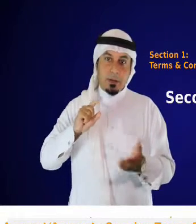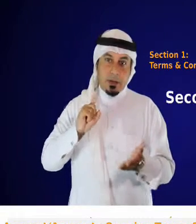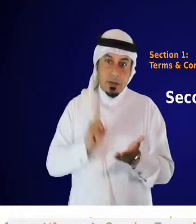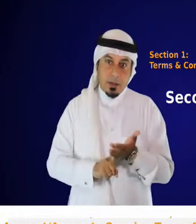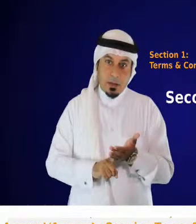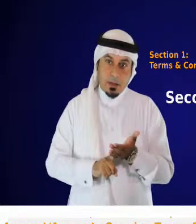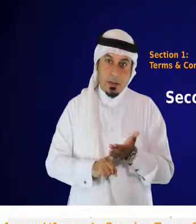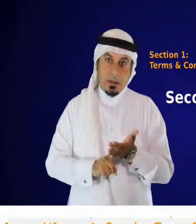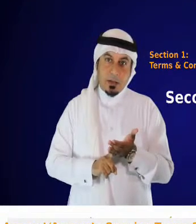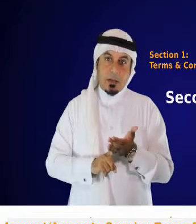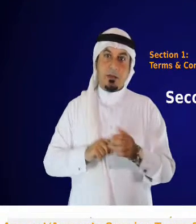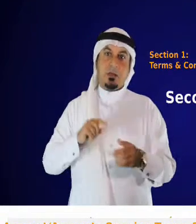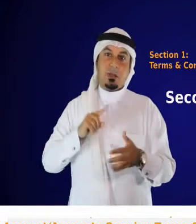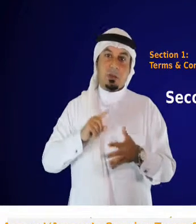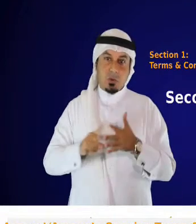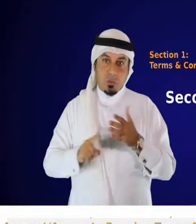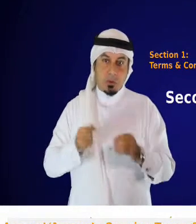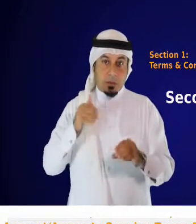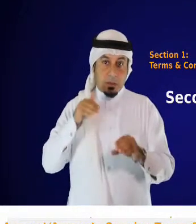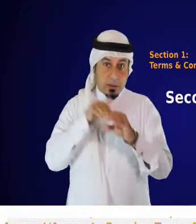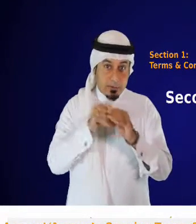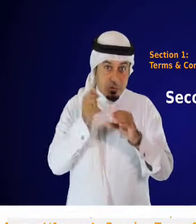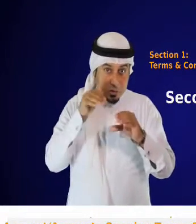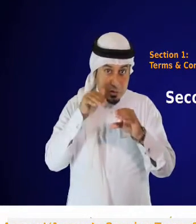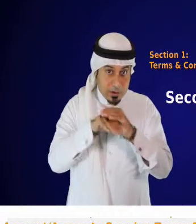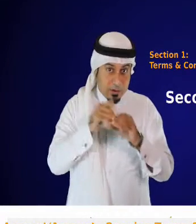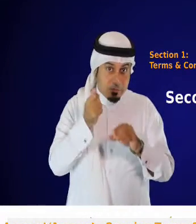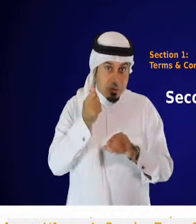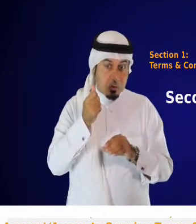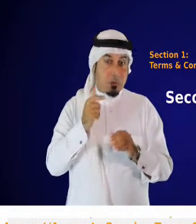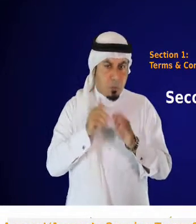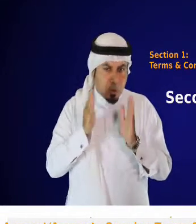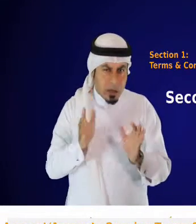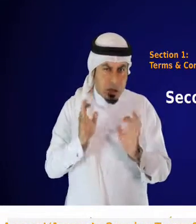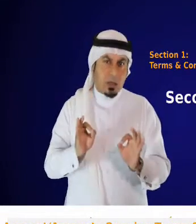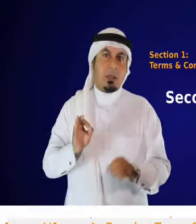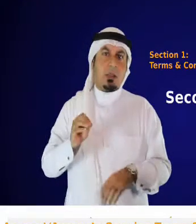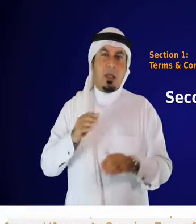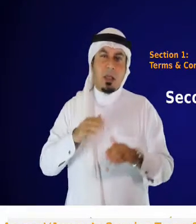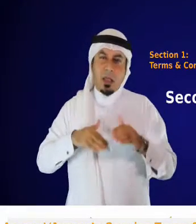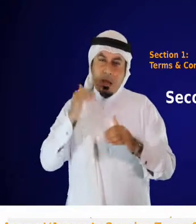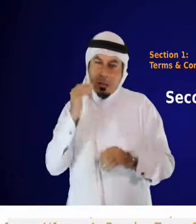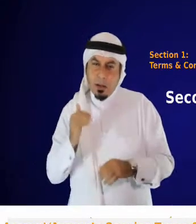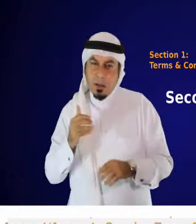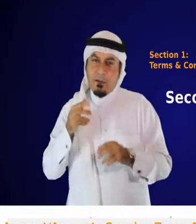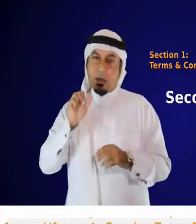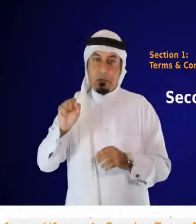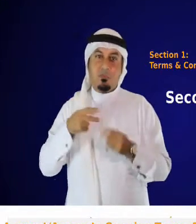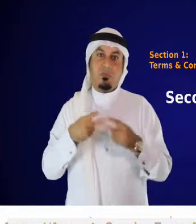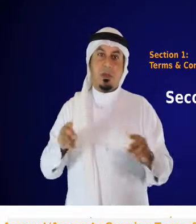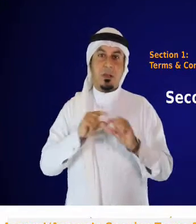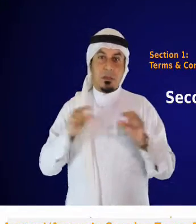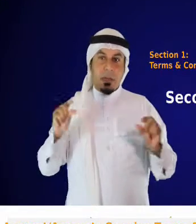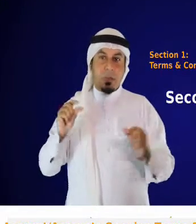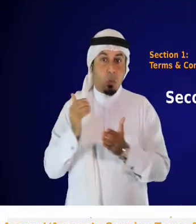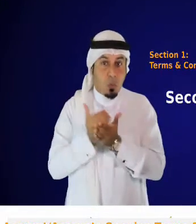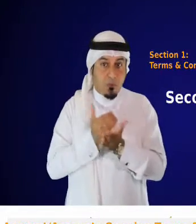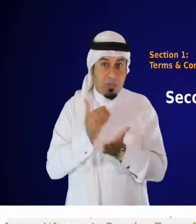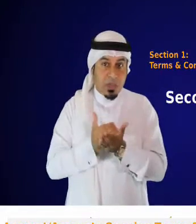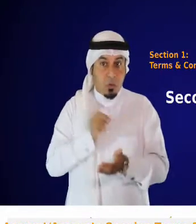1. The bank may require a minimum deposit for opening saving account, and it reserves the right to increase the minimum deposit at any time